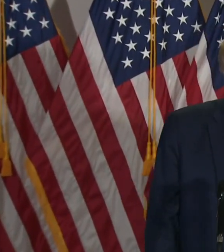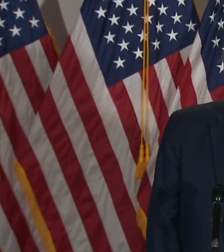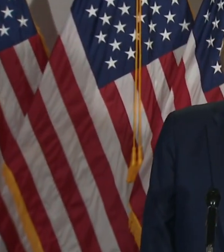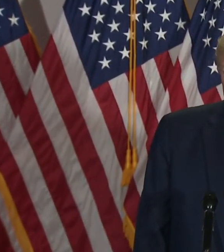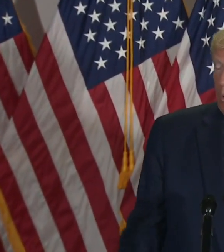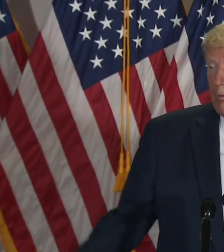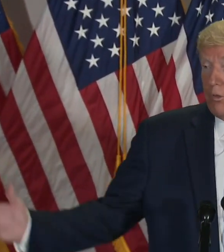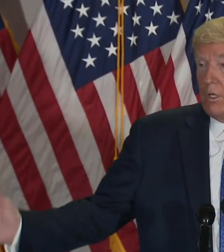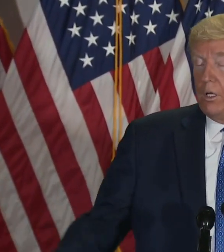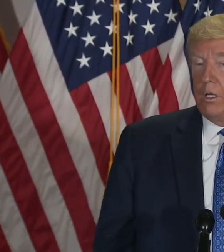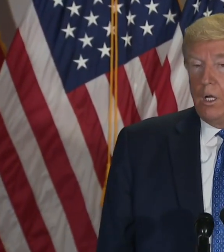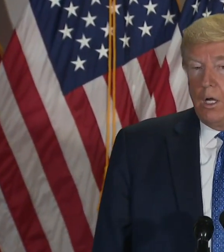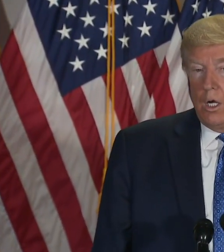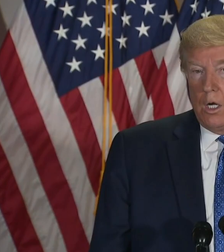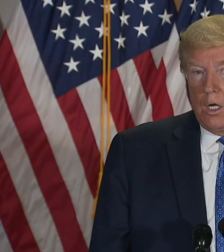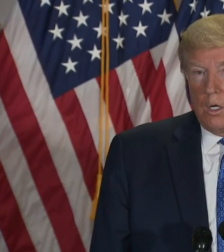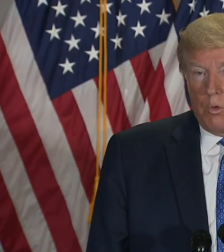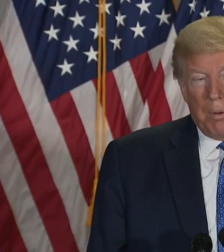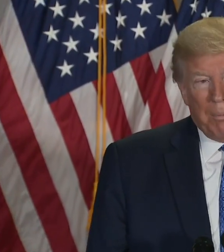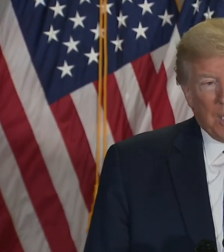of the president's arrival.